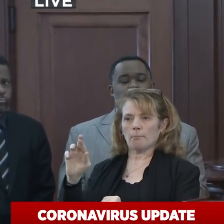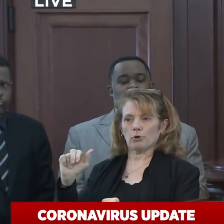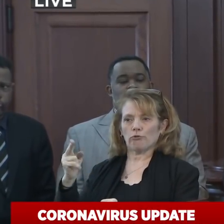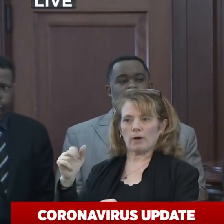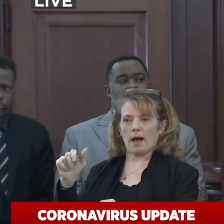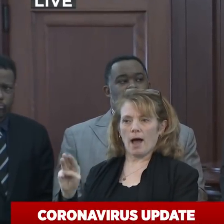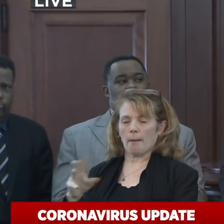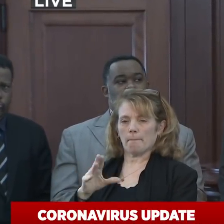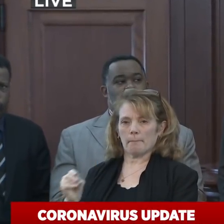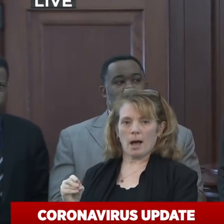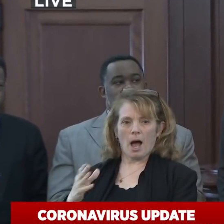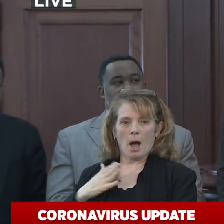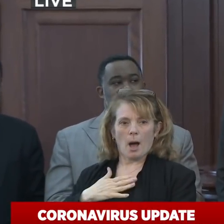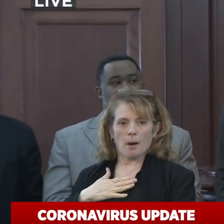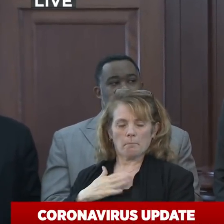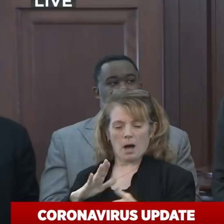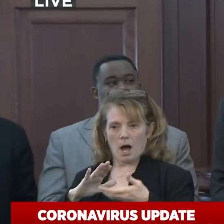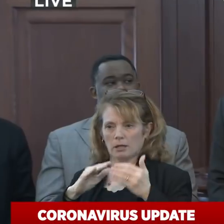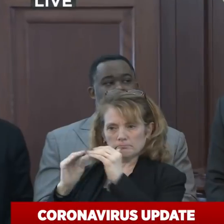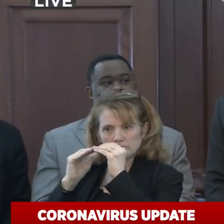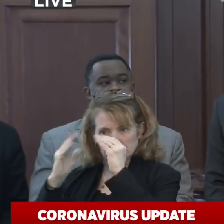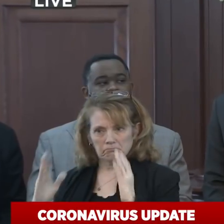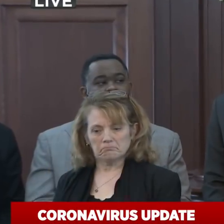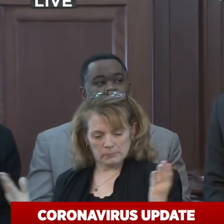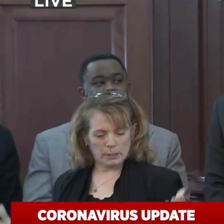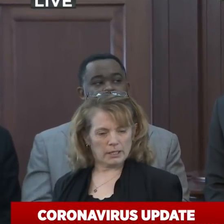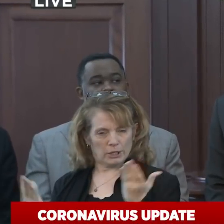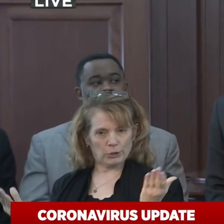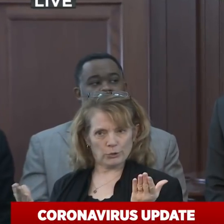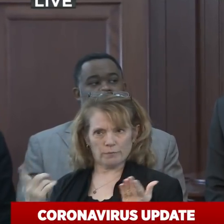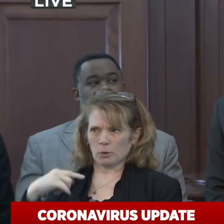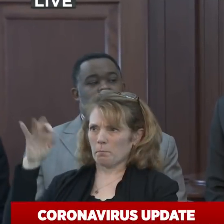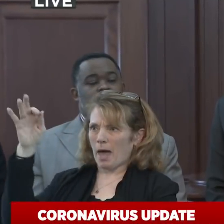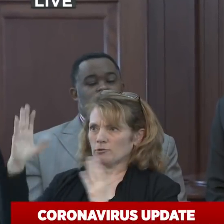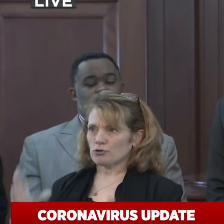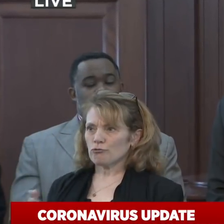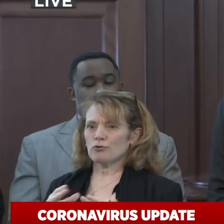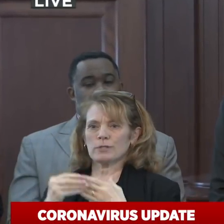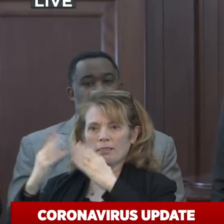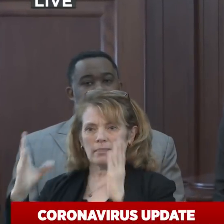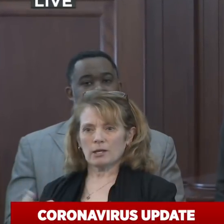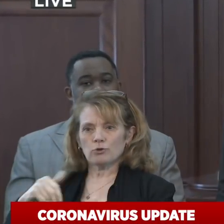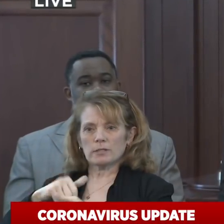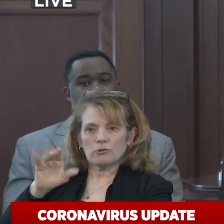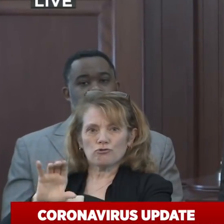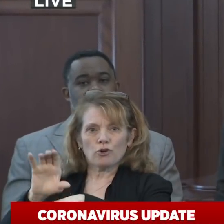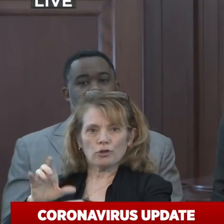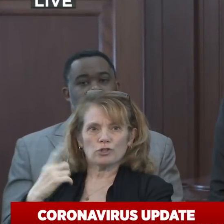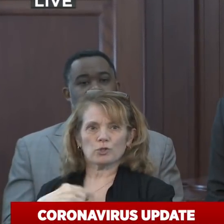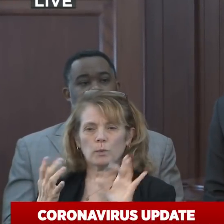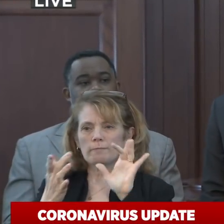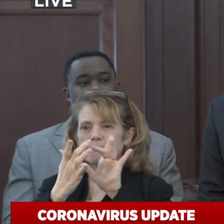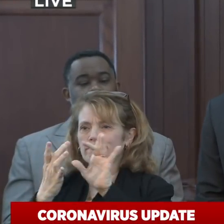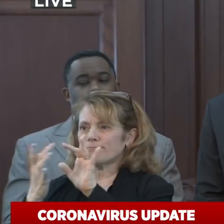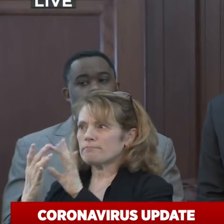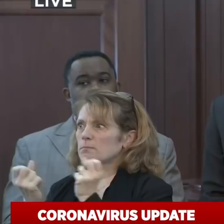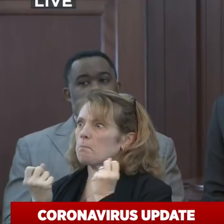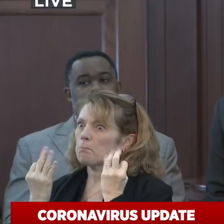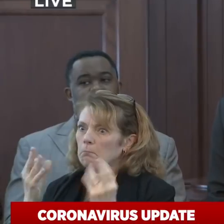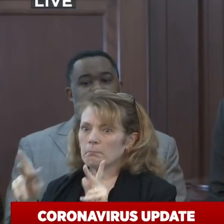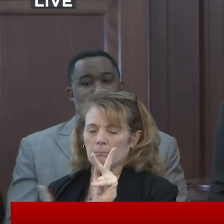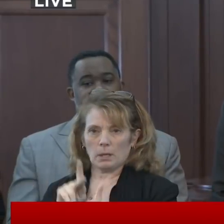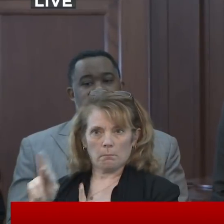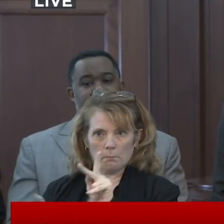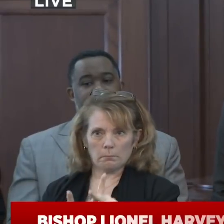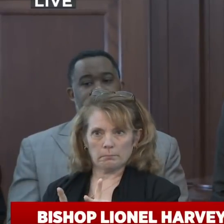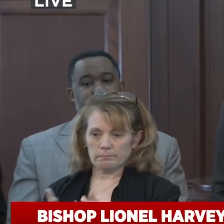here. As you do know, as pastors and as leaders in churches, we come in contact with many different people. Our